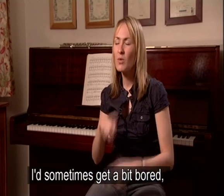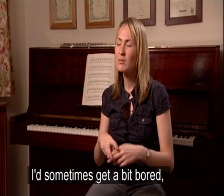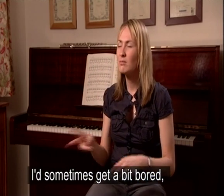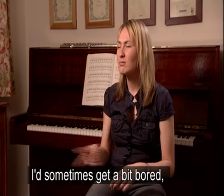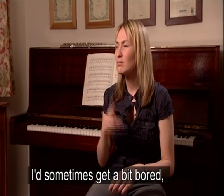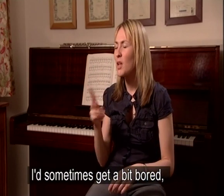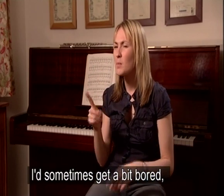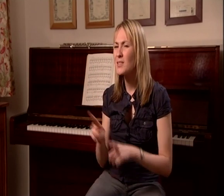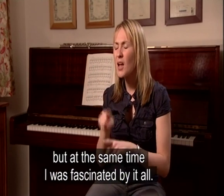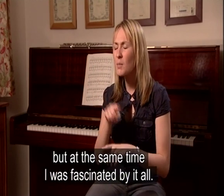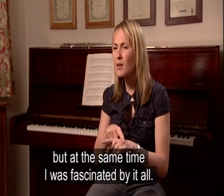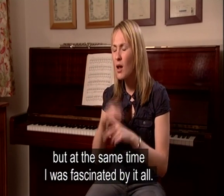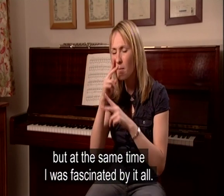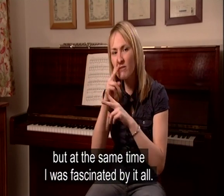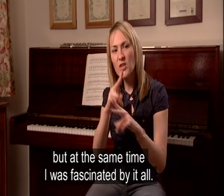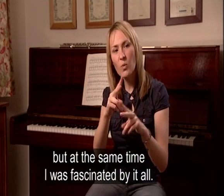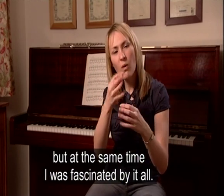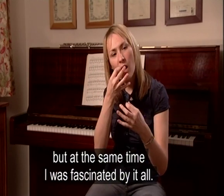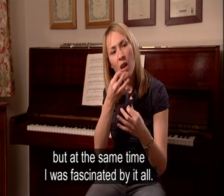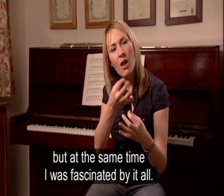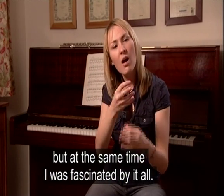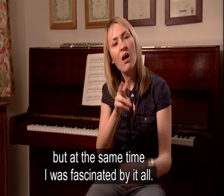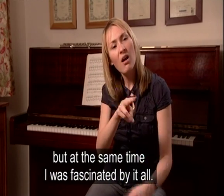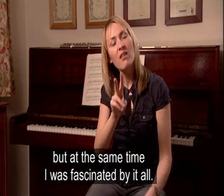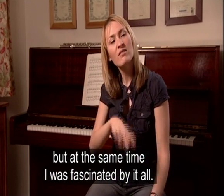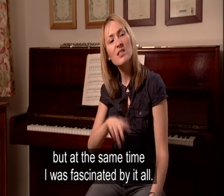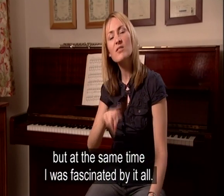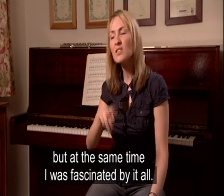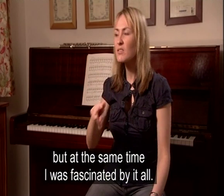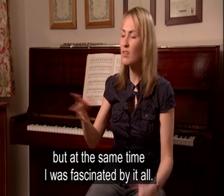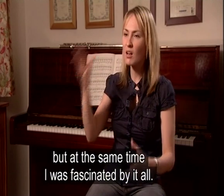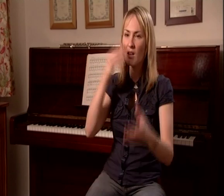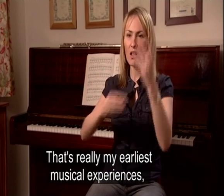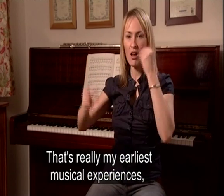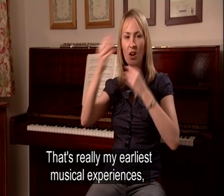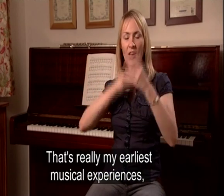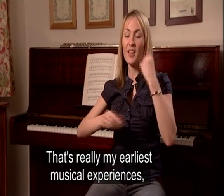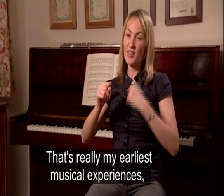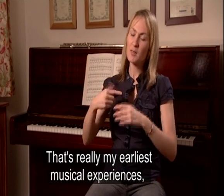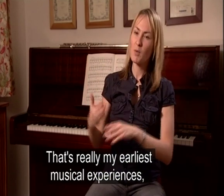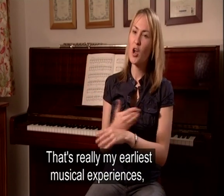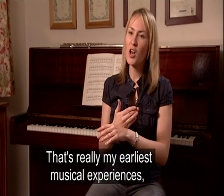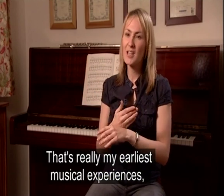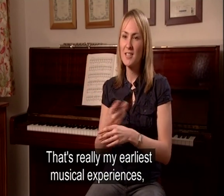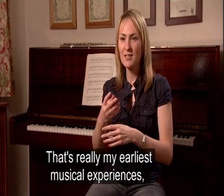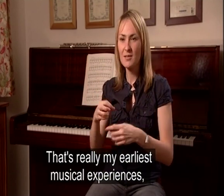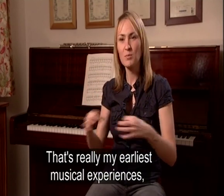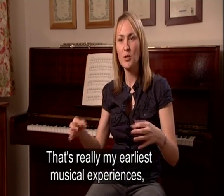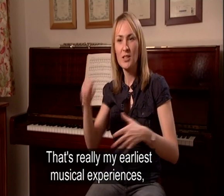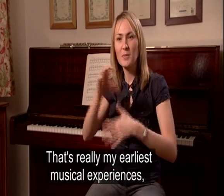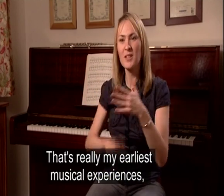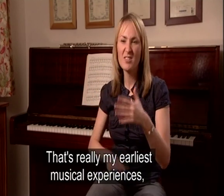go a bit bored, but at the same time, I'm fascinated by it all. That's really my earliest